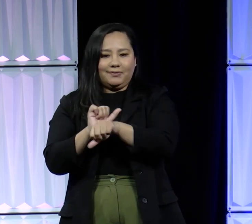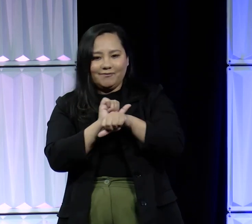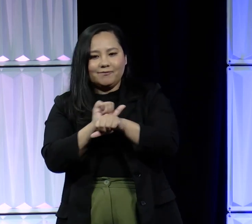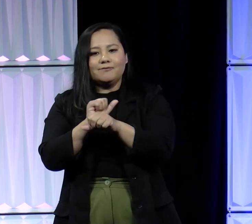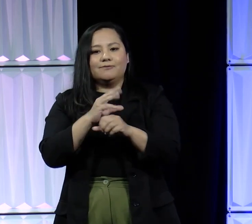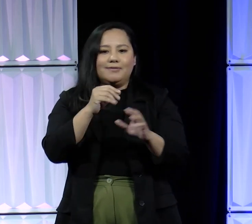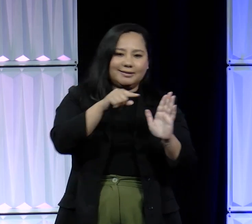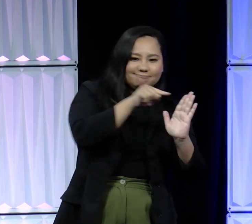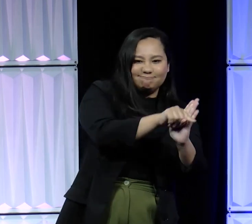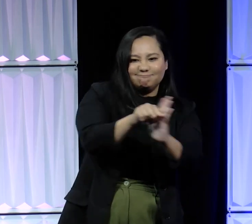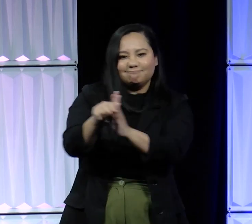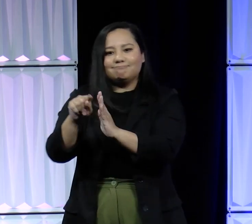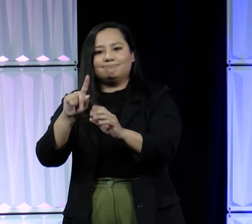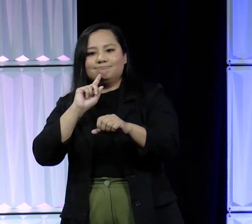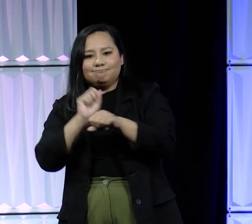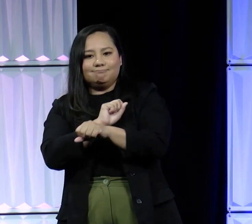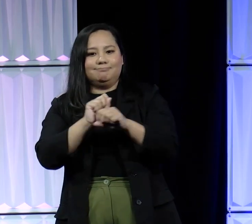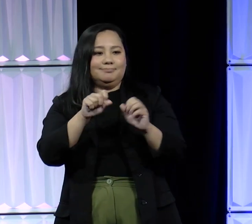owner.